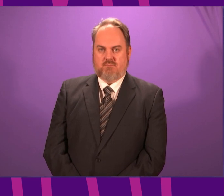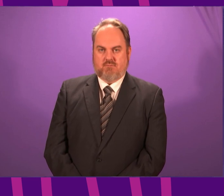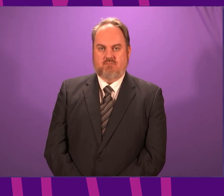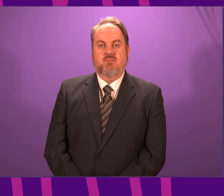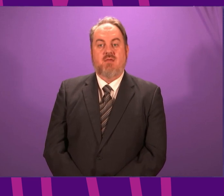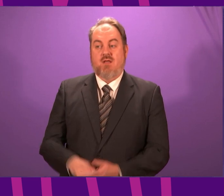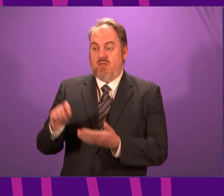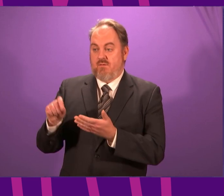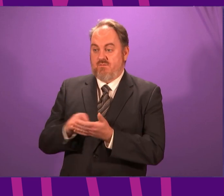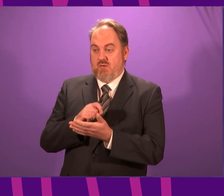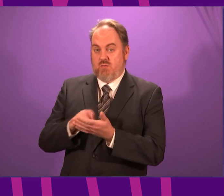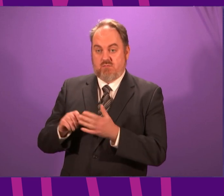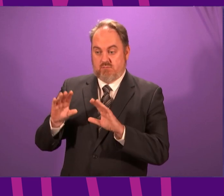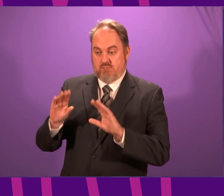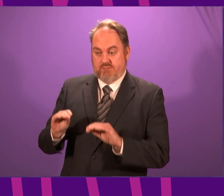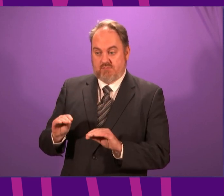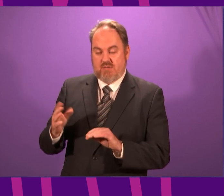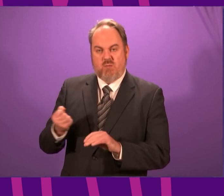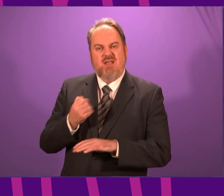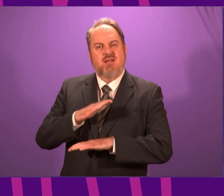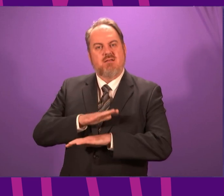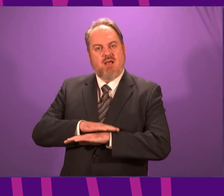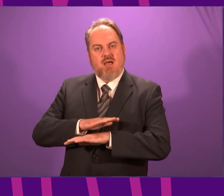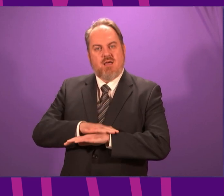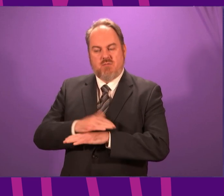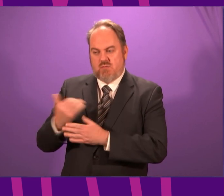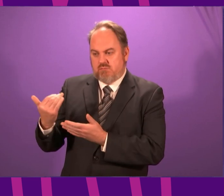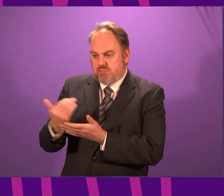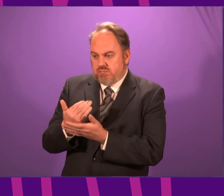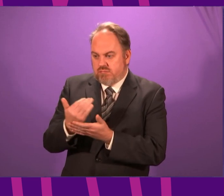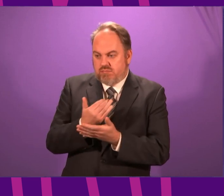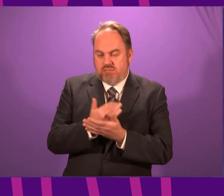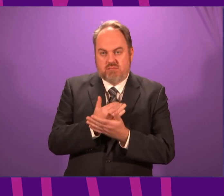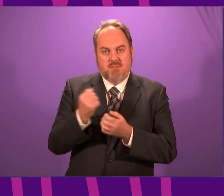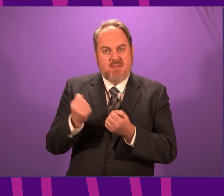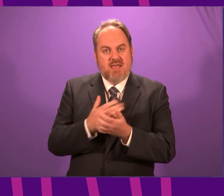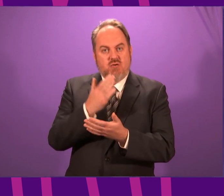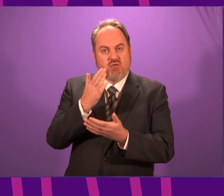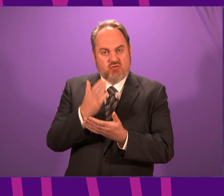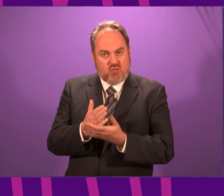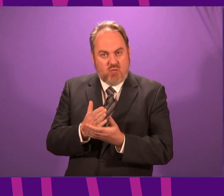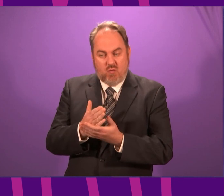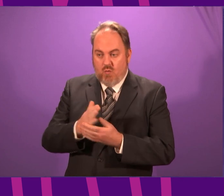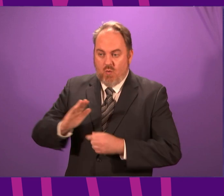That vote is closed. We'll just take a few moments for members who think they have not voted to let us know.